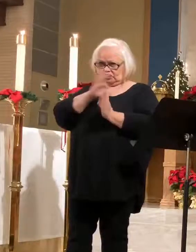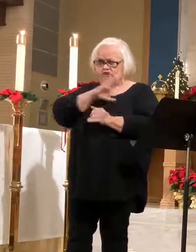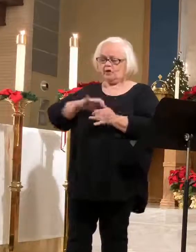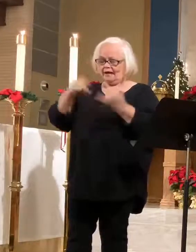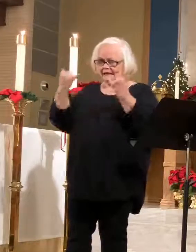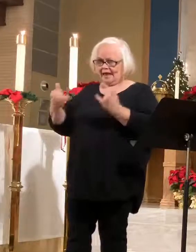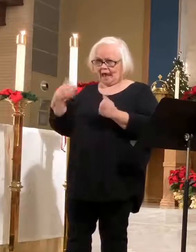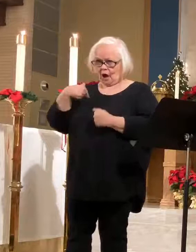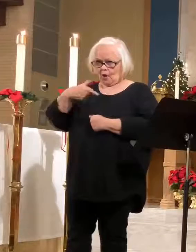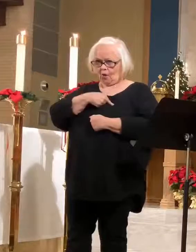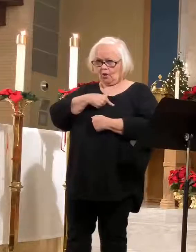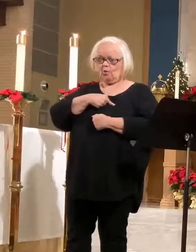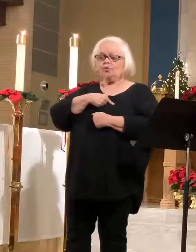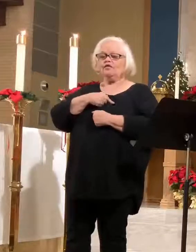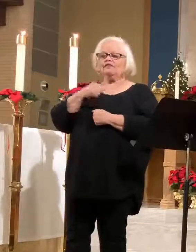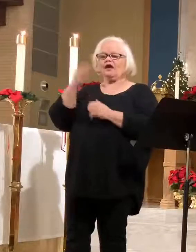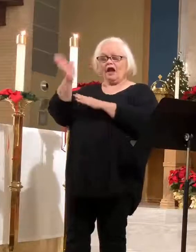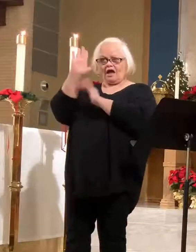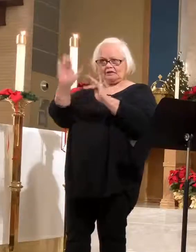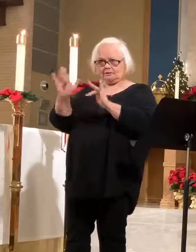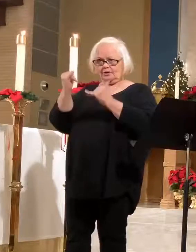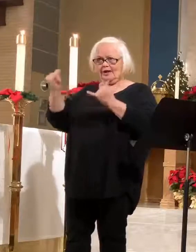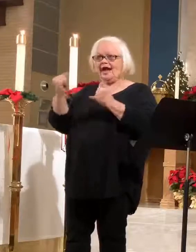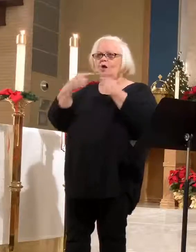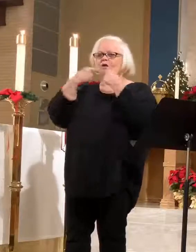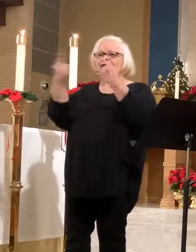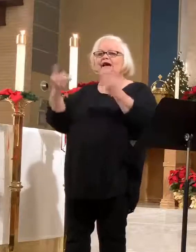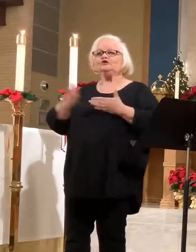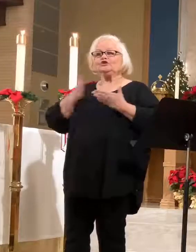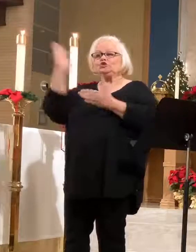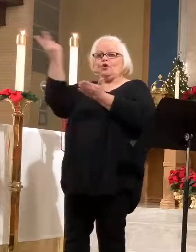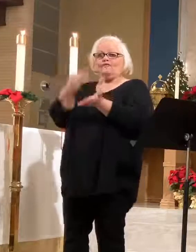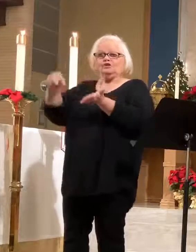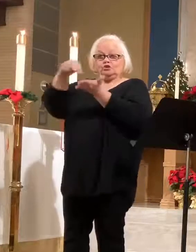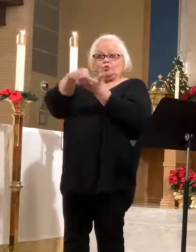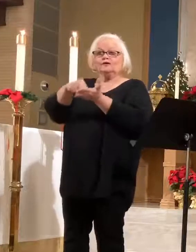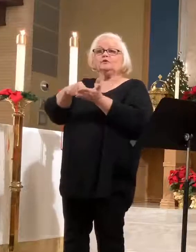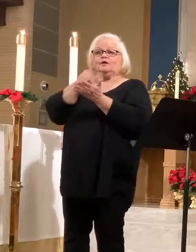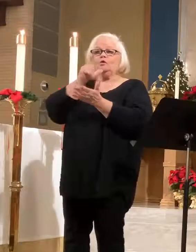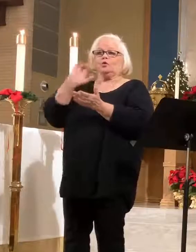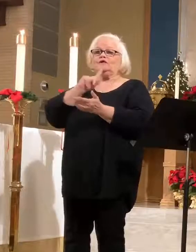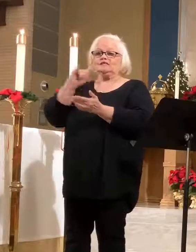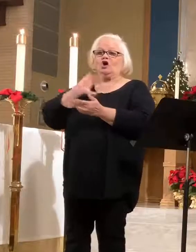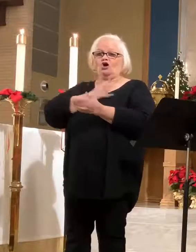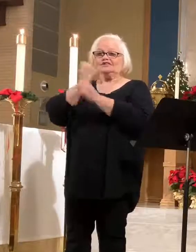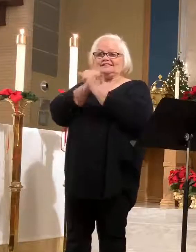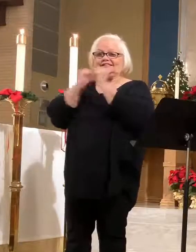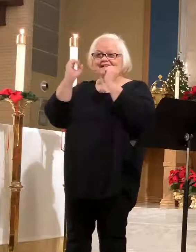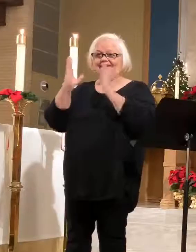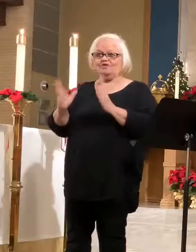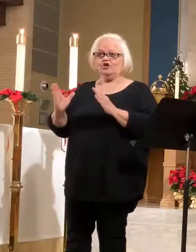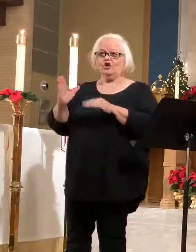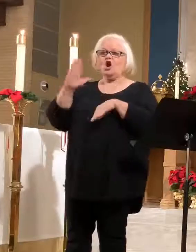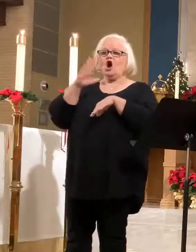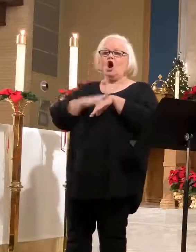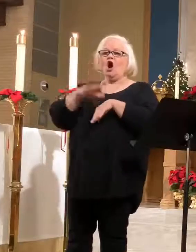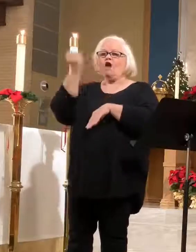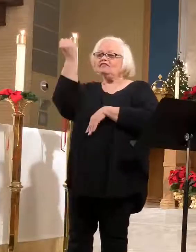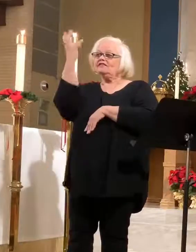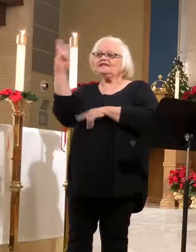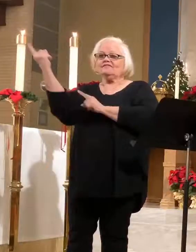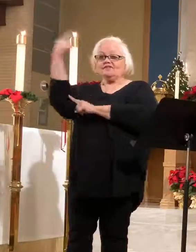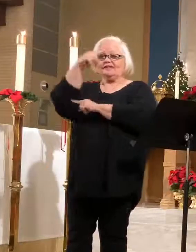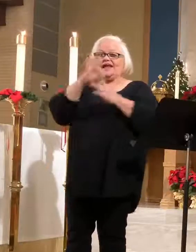we announce to you also the joy of his resurrection, who is our Savior. On the 17th day